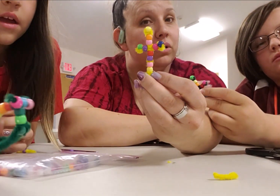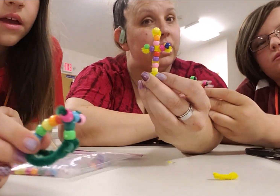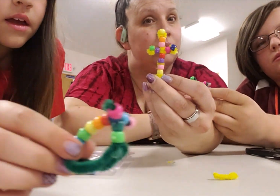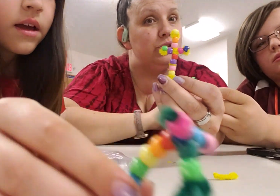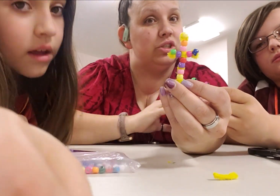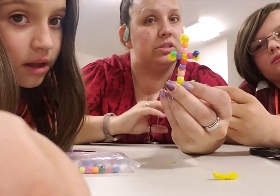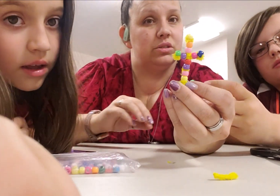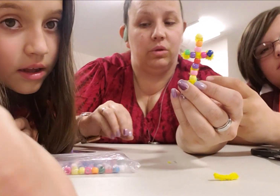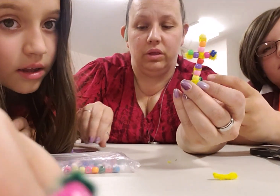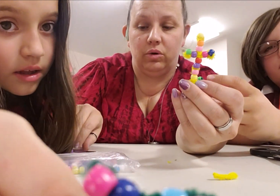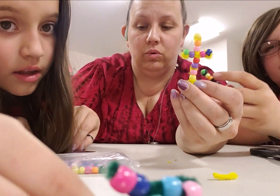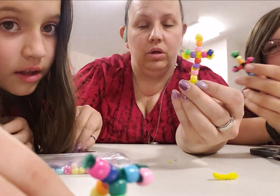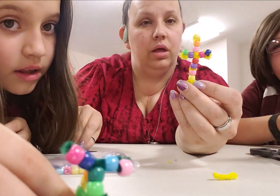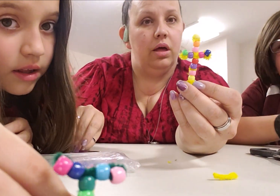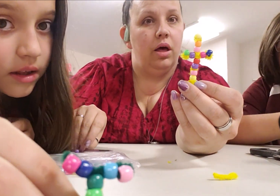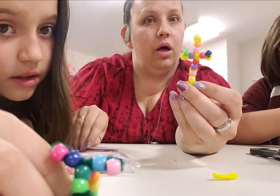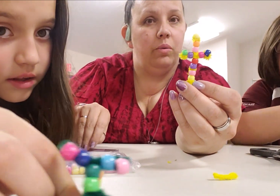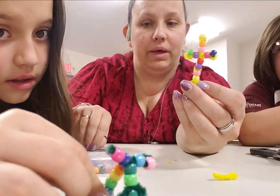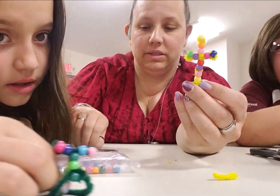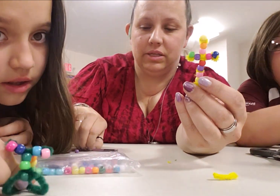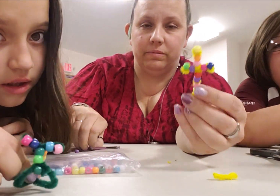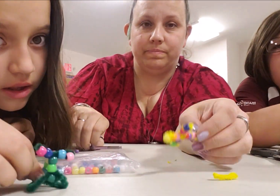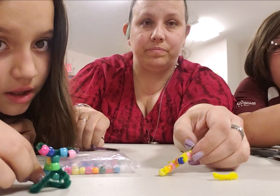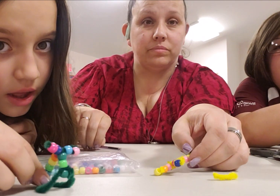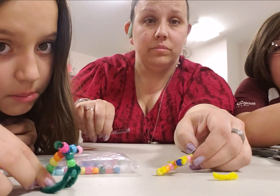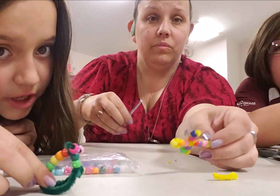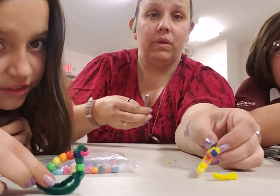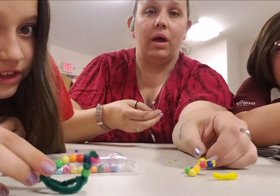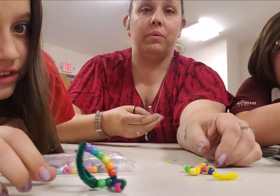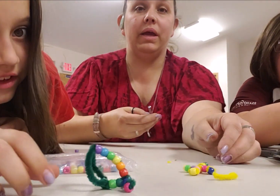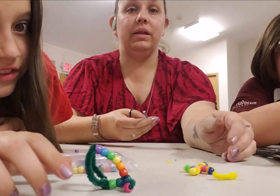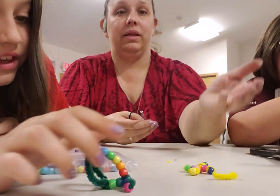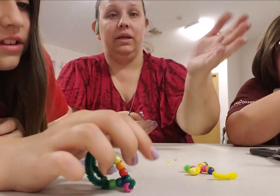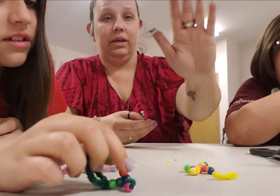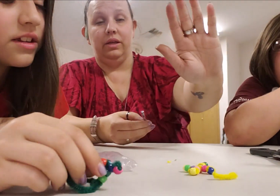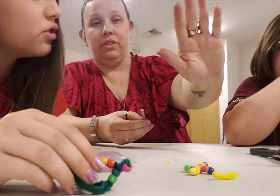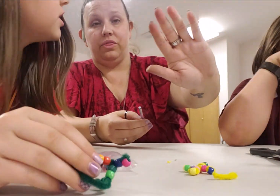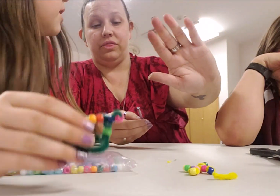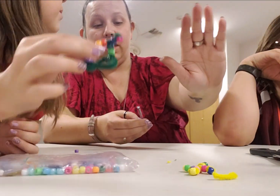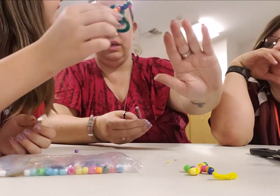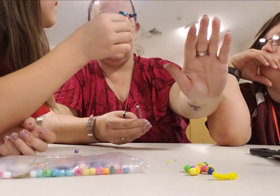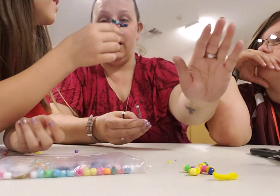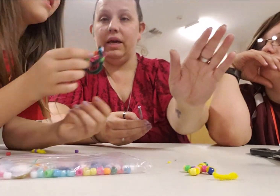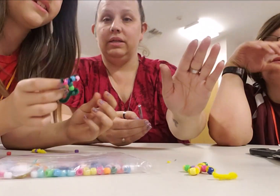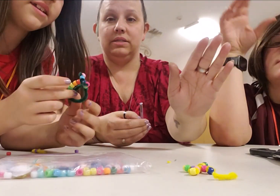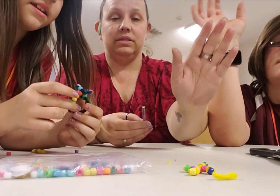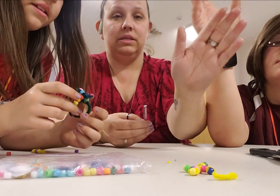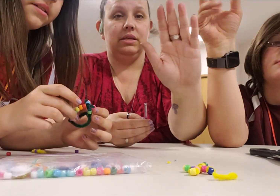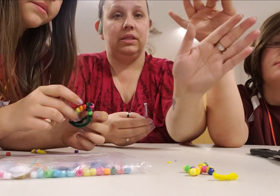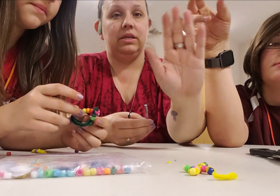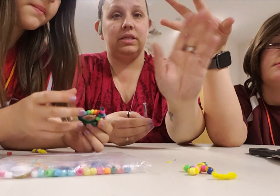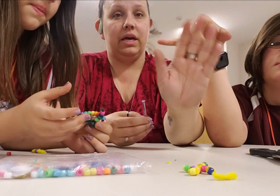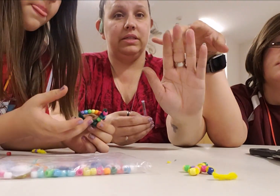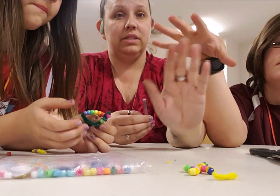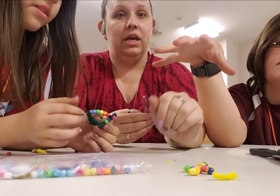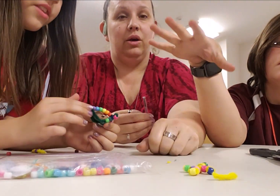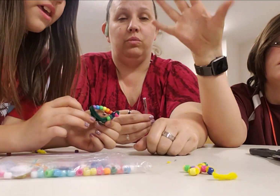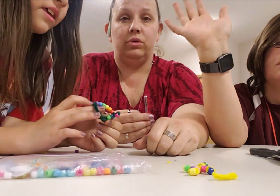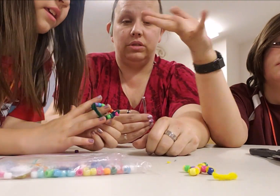keep Jesus with you always. I made this All right. thing. It looks like a Thanks, bike. guys. Thanks, guys. We'll